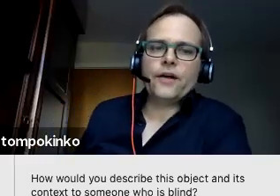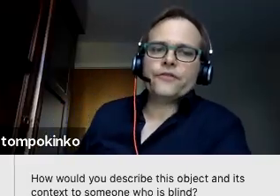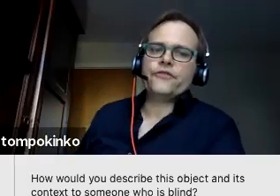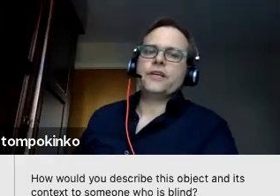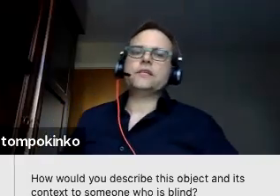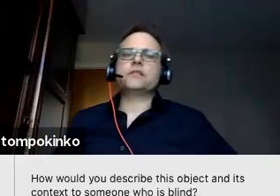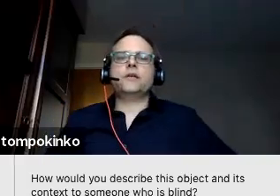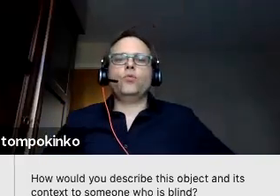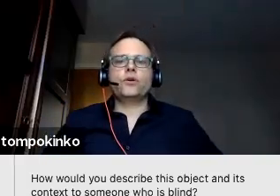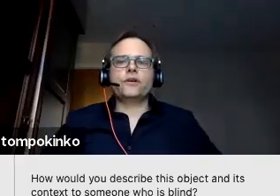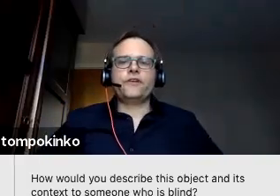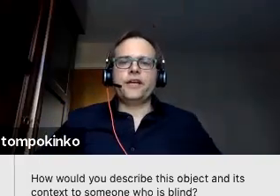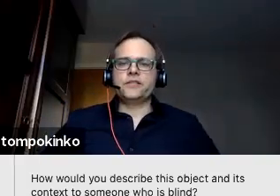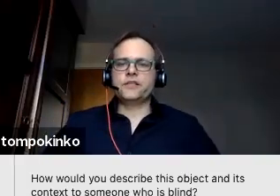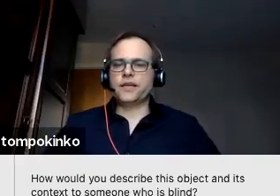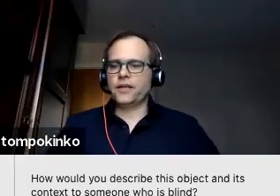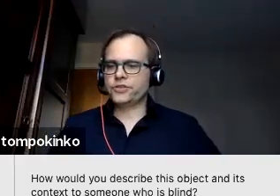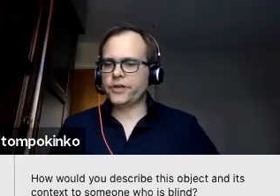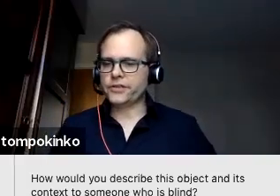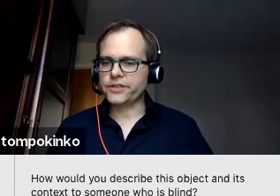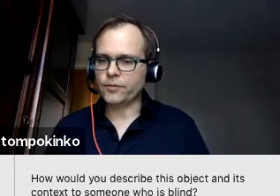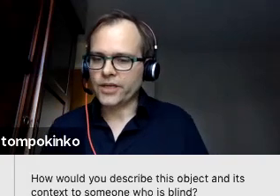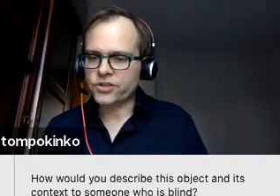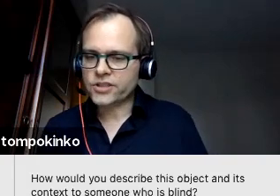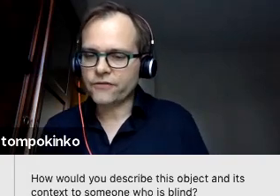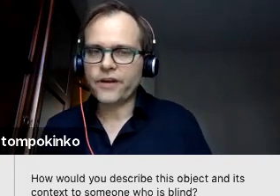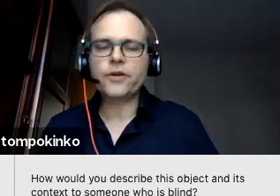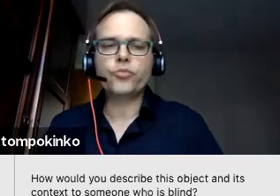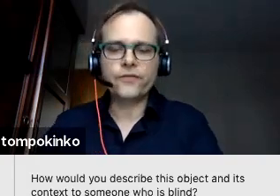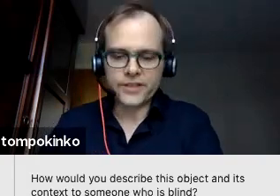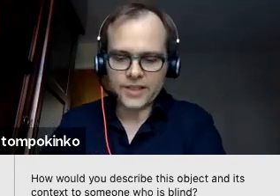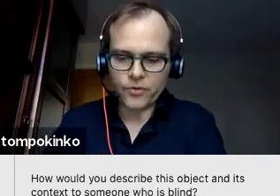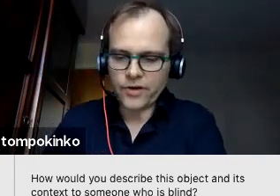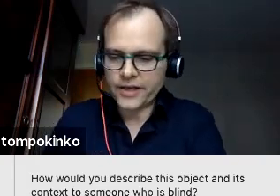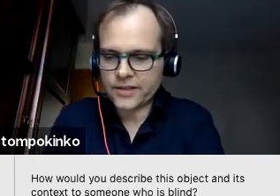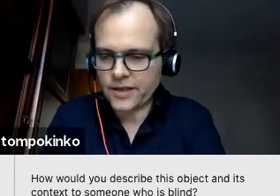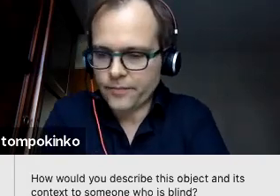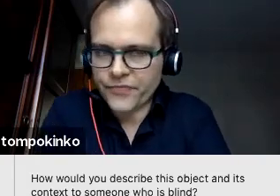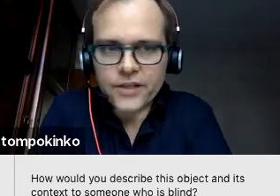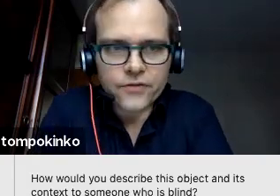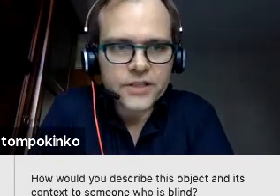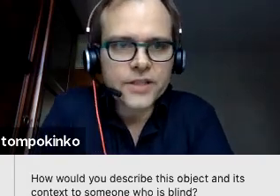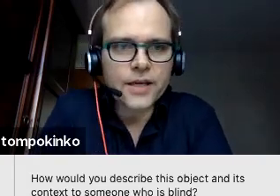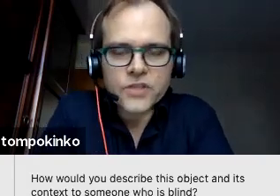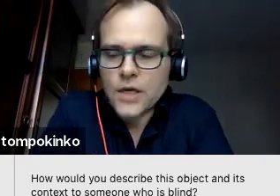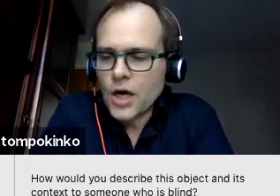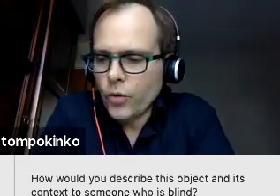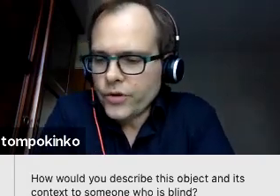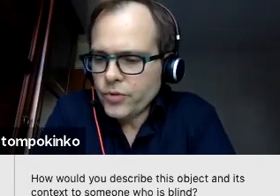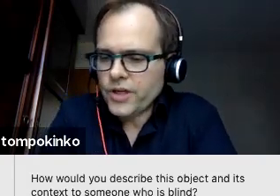and fitness, work, finances, and leisure and entertainment. And just to very briefly summarize each of these themes, with